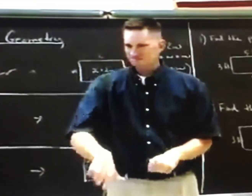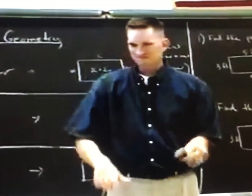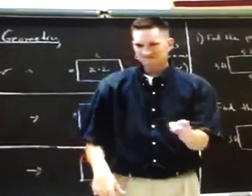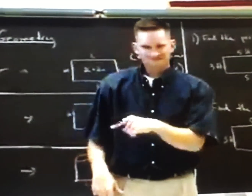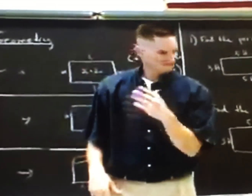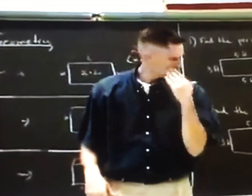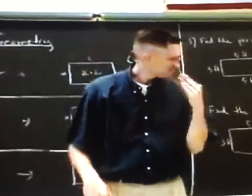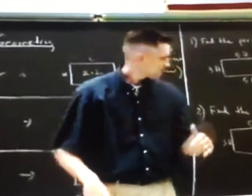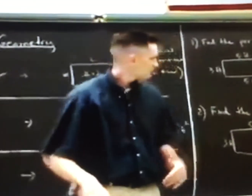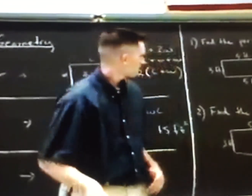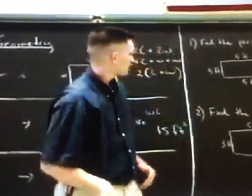Very good.